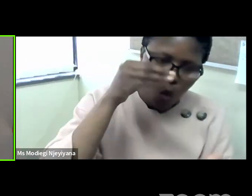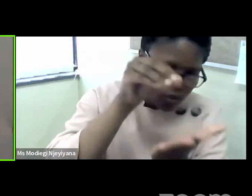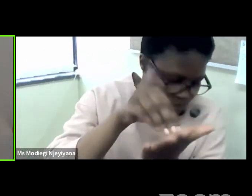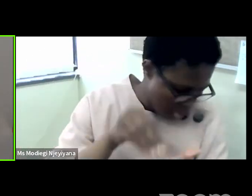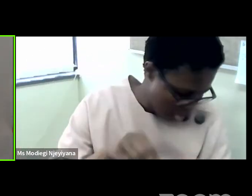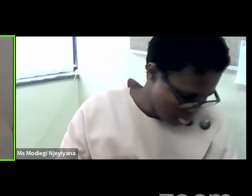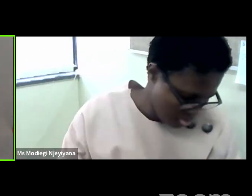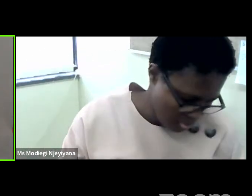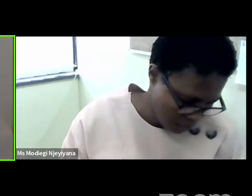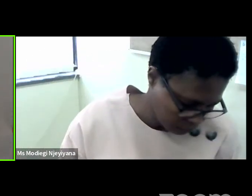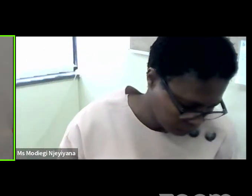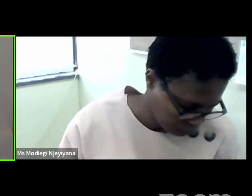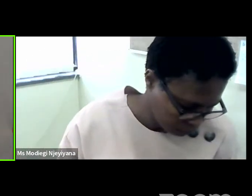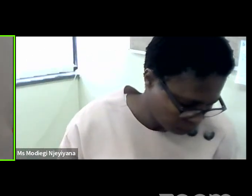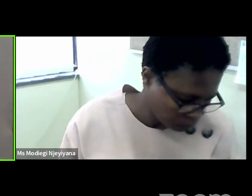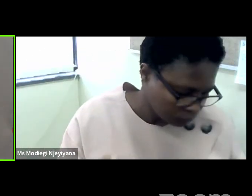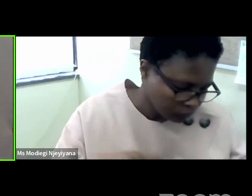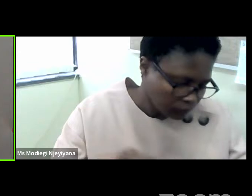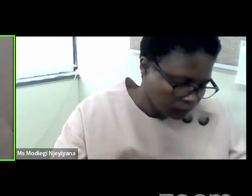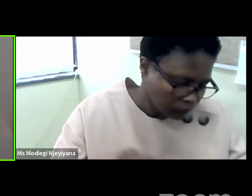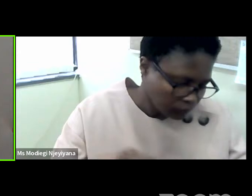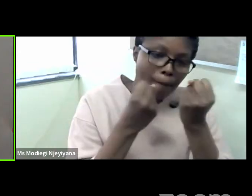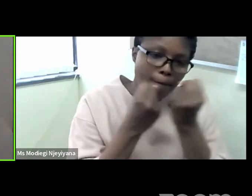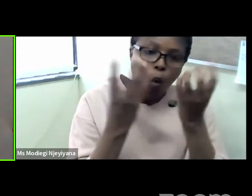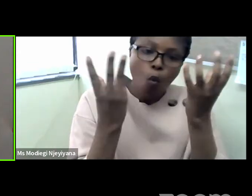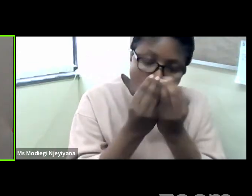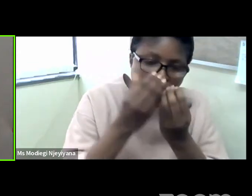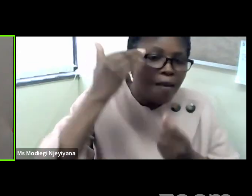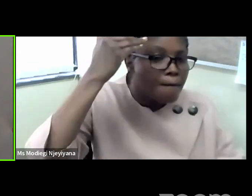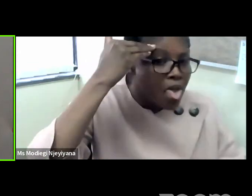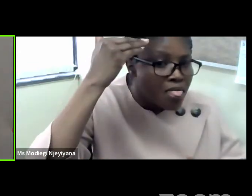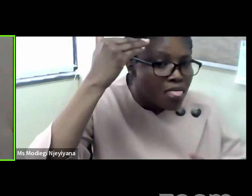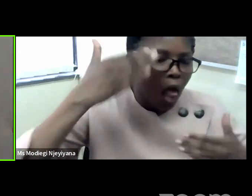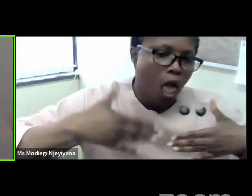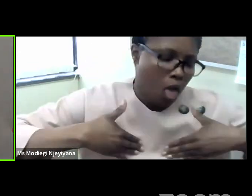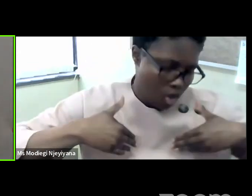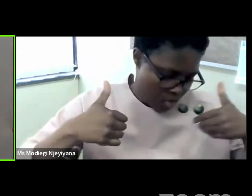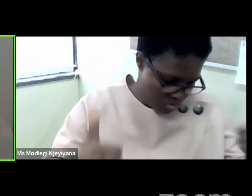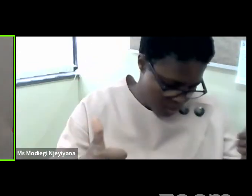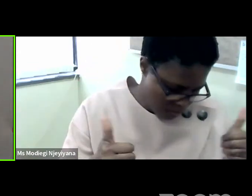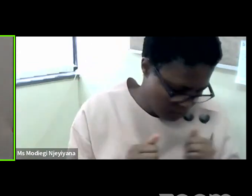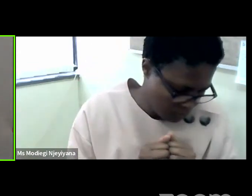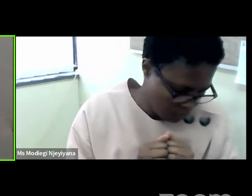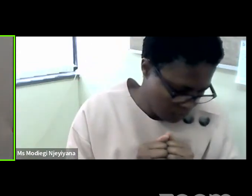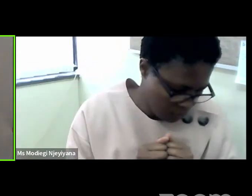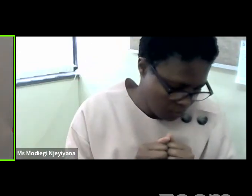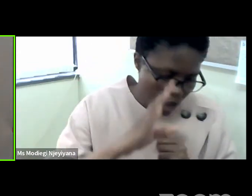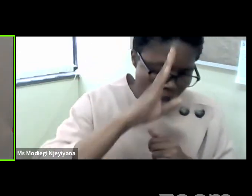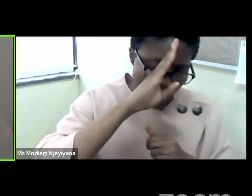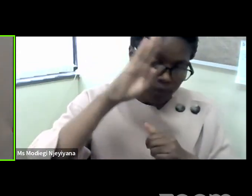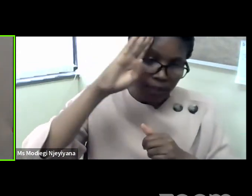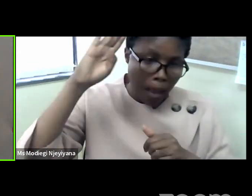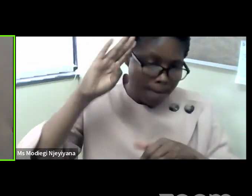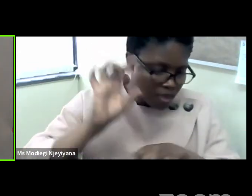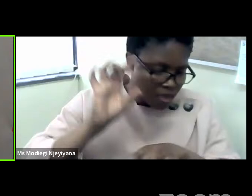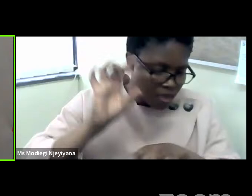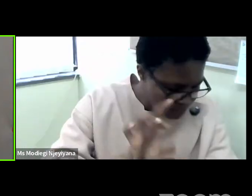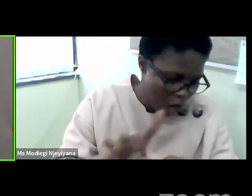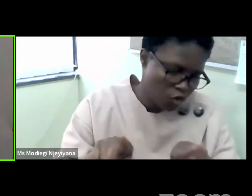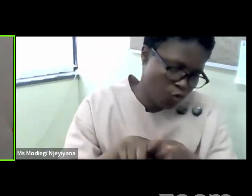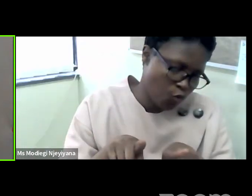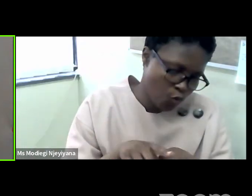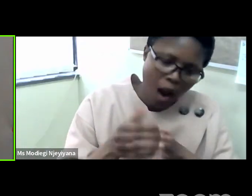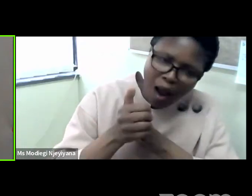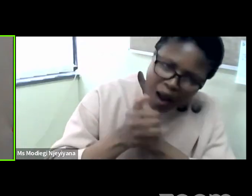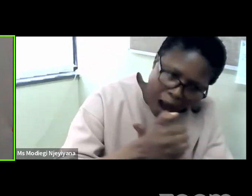is important along with communication support, and that includes your interpreter, your captioning, etc. You also need to